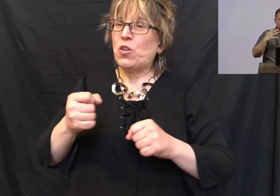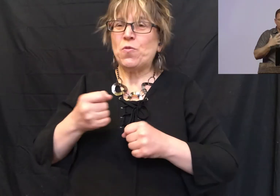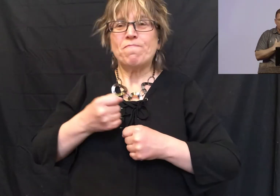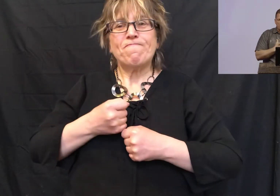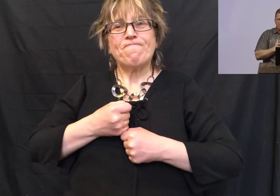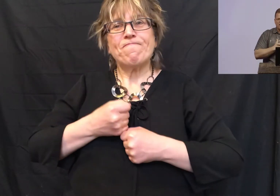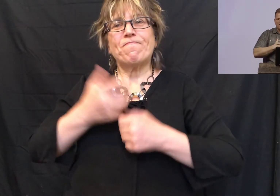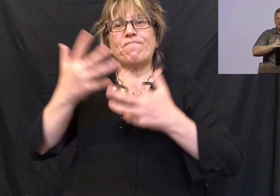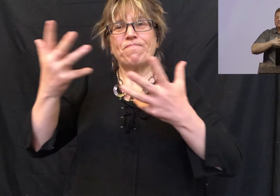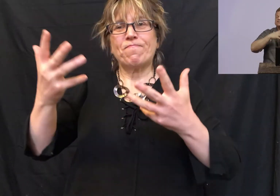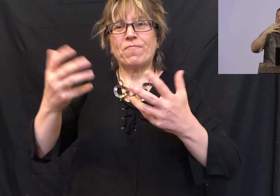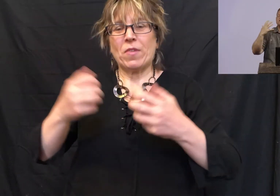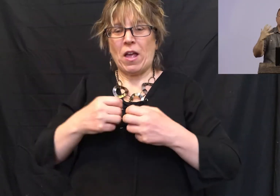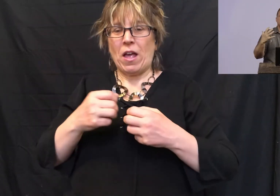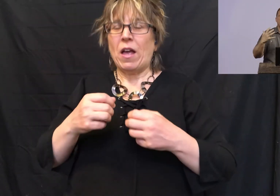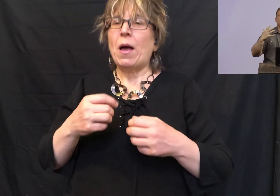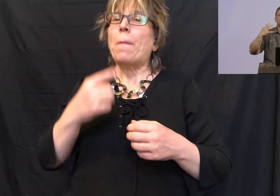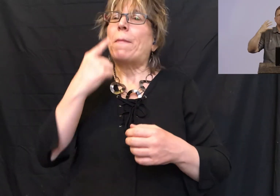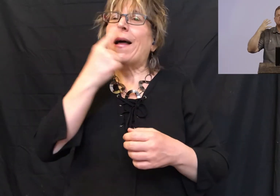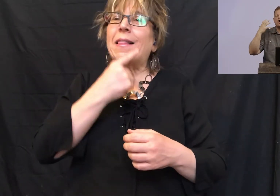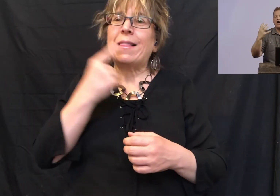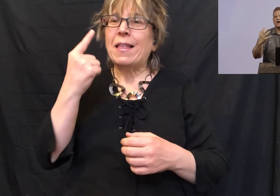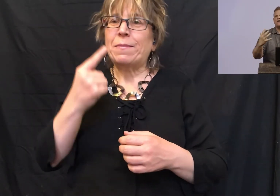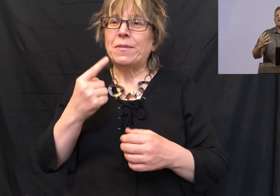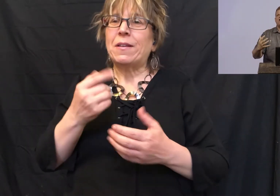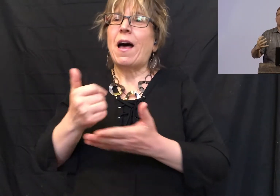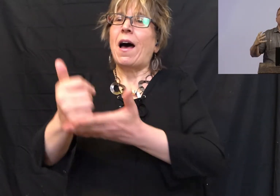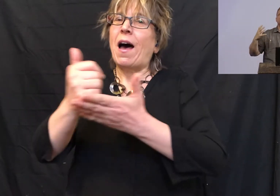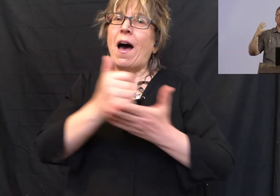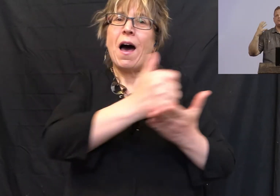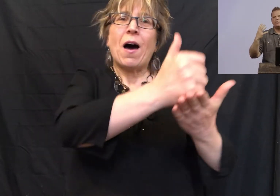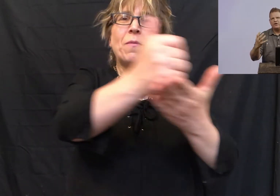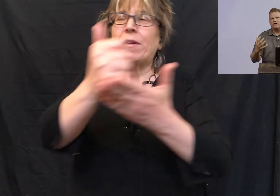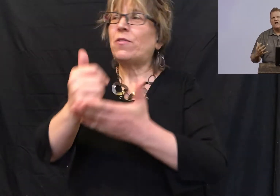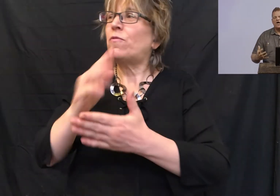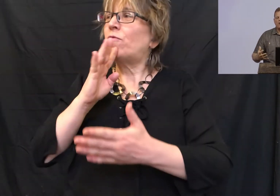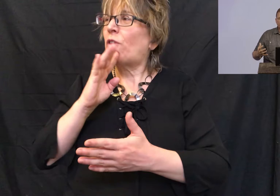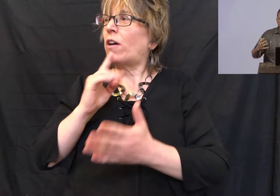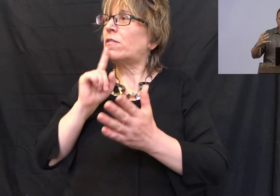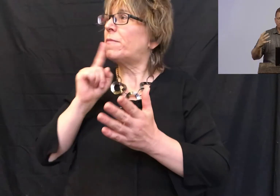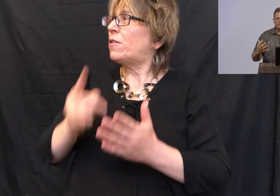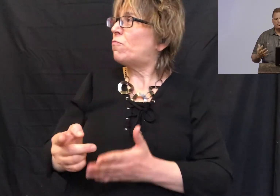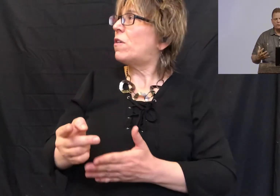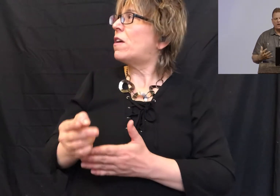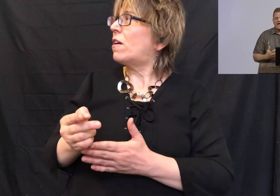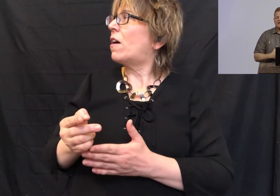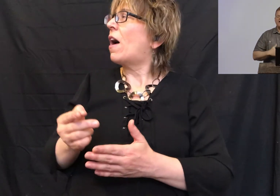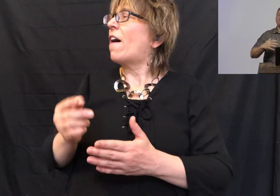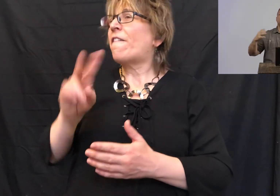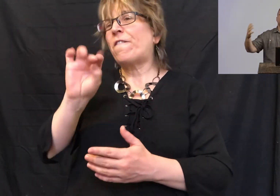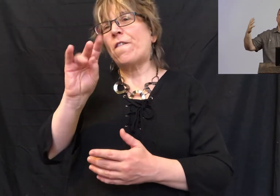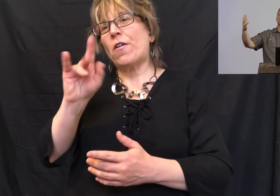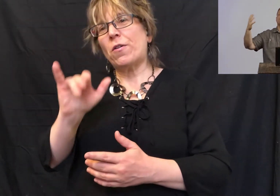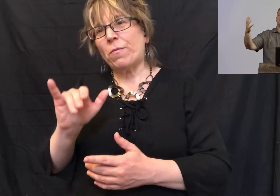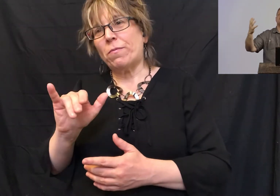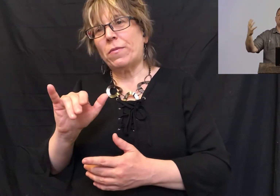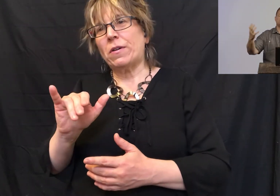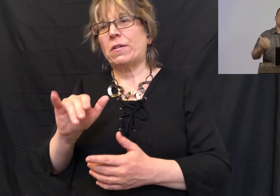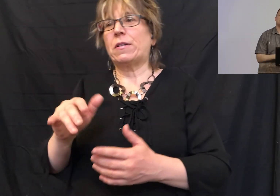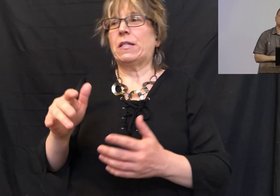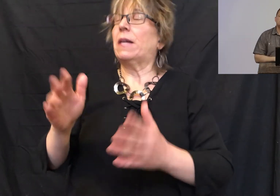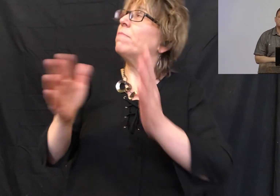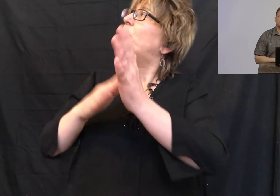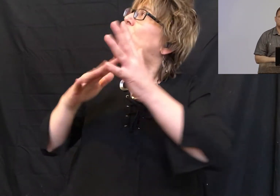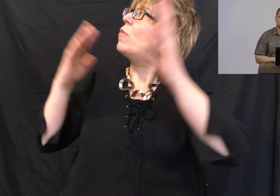lips? Would you unseal help me to talk. Help me to be real. Help me to be vulnerable. And help me to praise